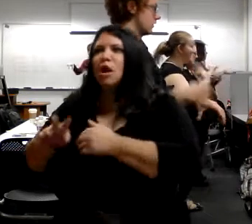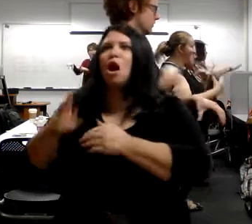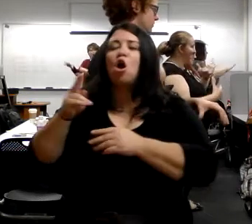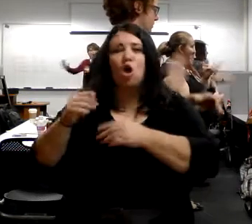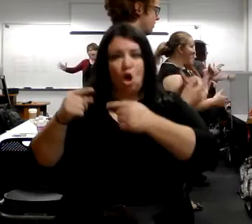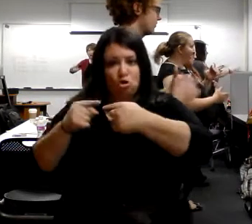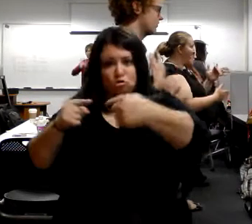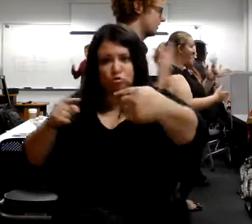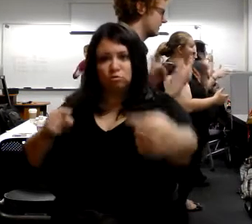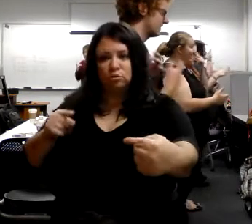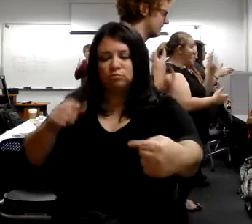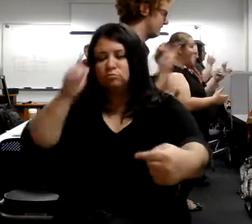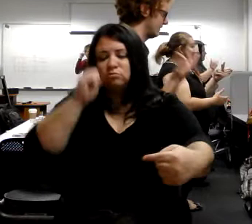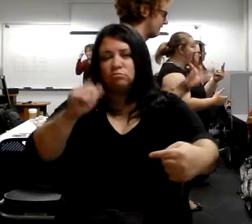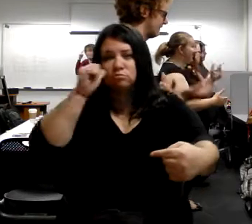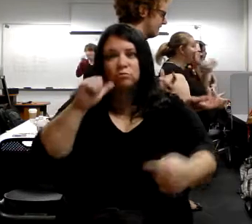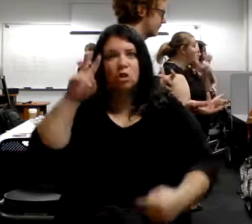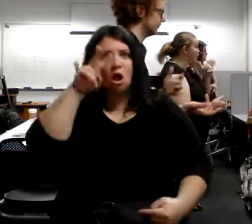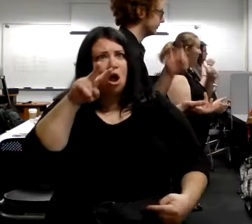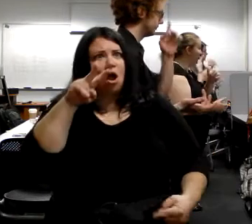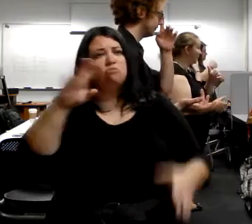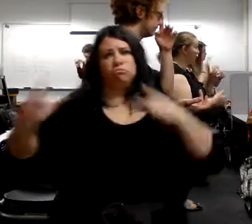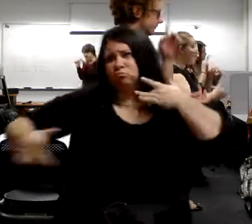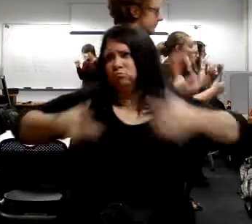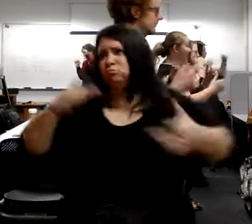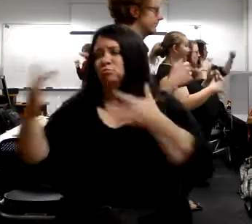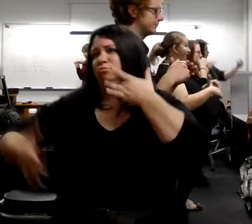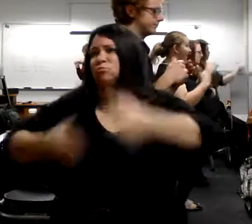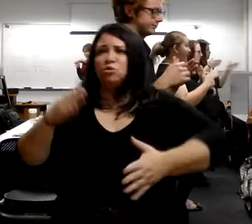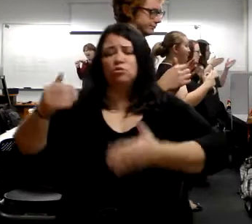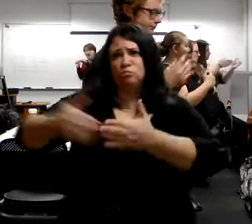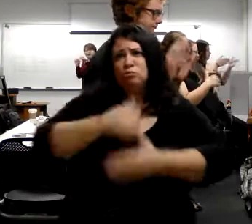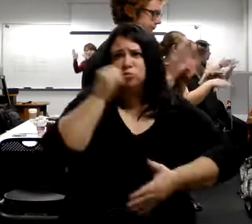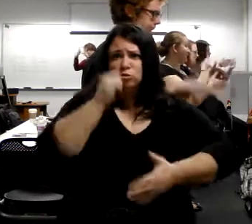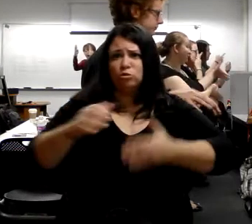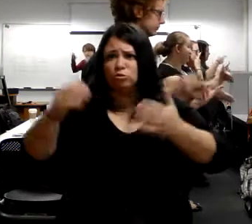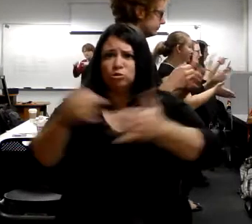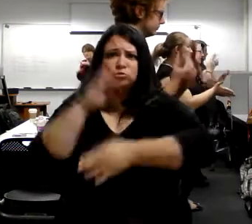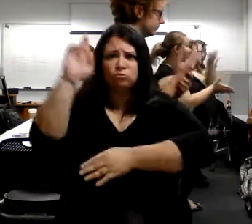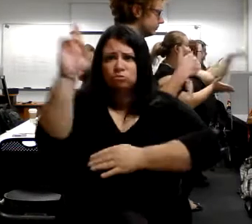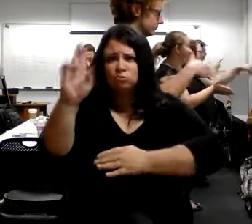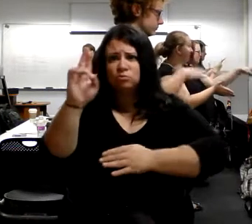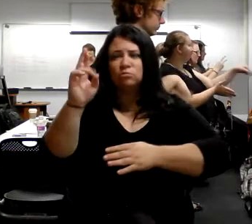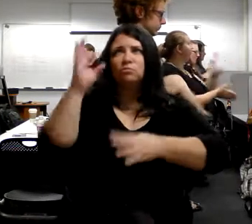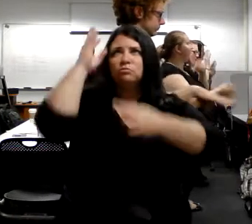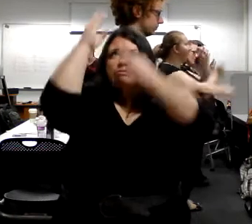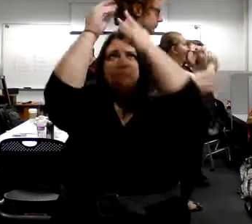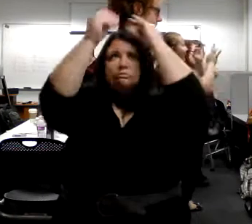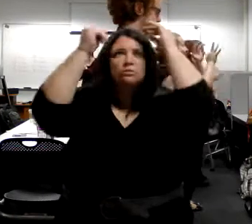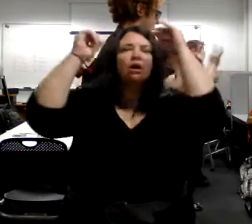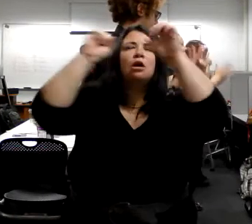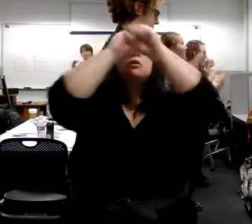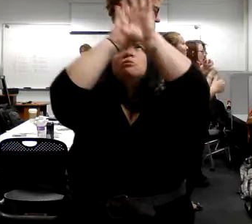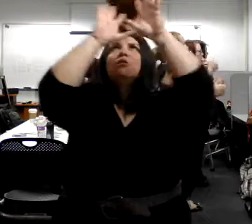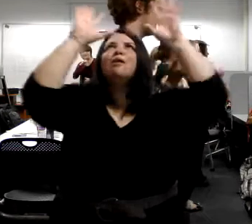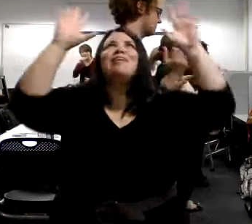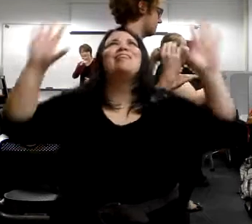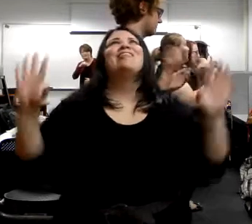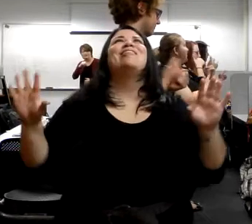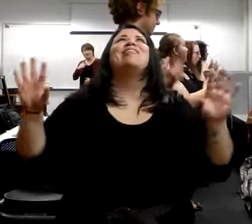perfect. New move, new best friend. Everything is going to work out perfectly. I had all these beautiful visions in my head. So once we got settled in, we picked